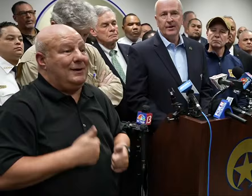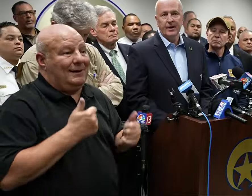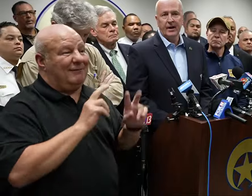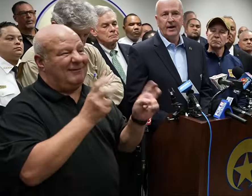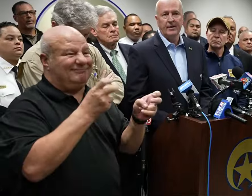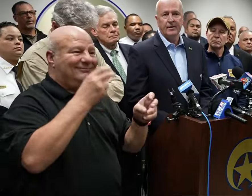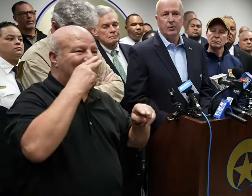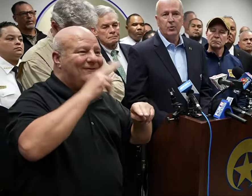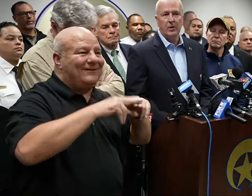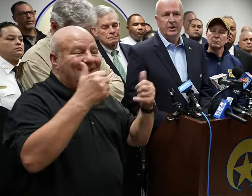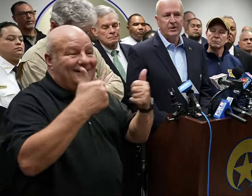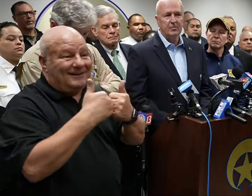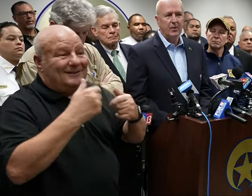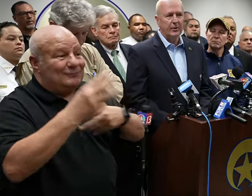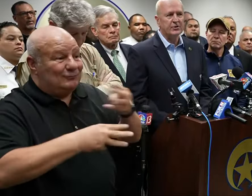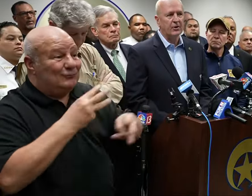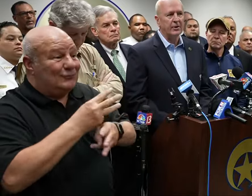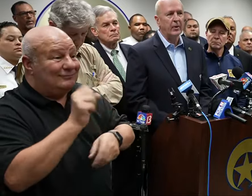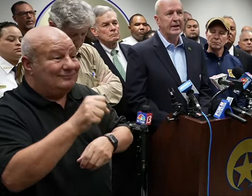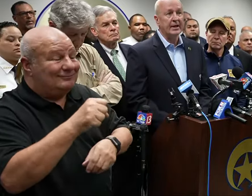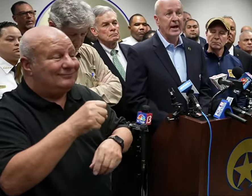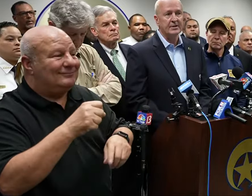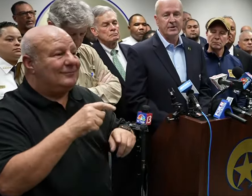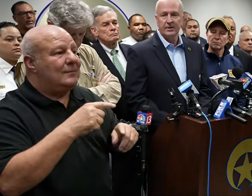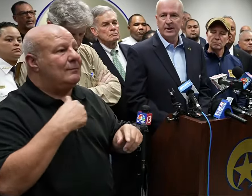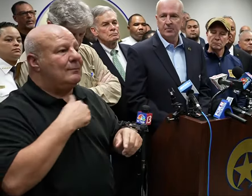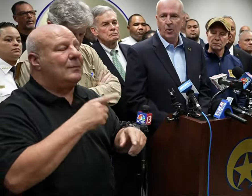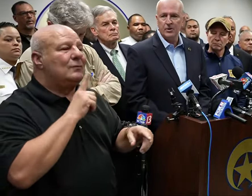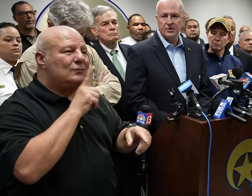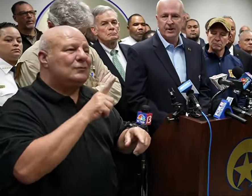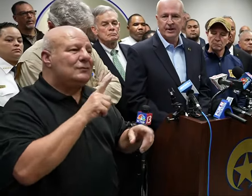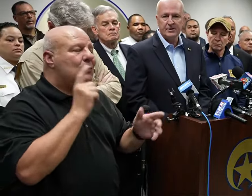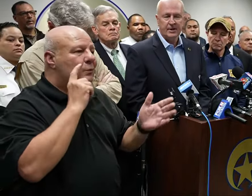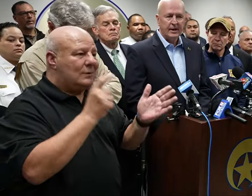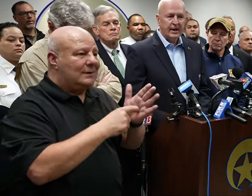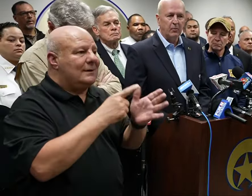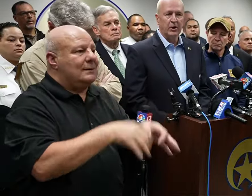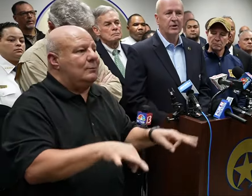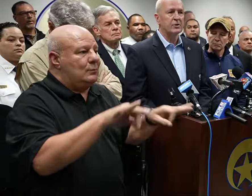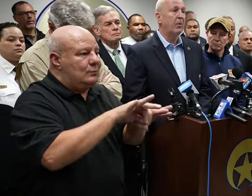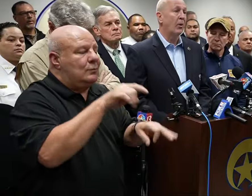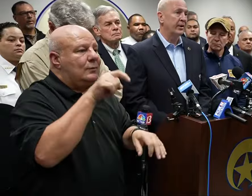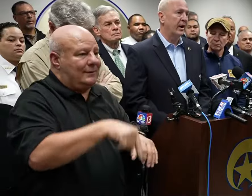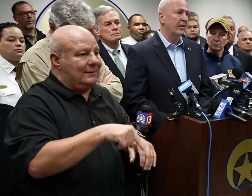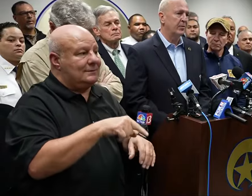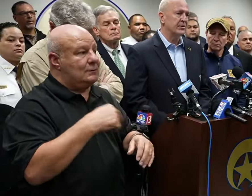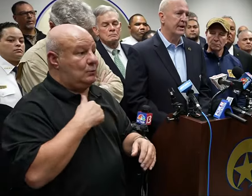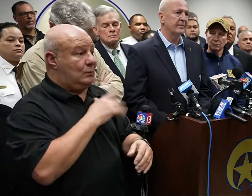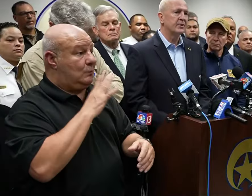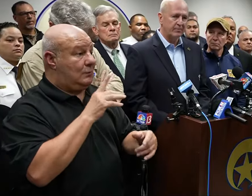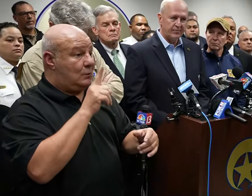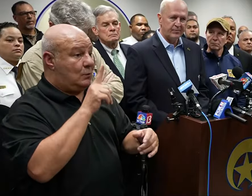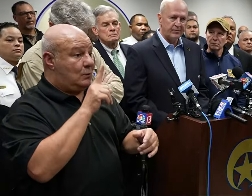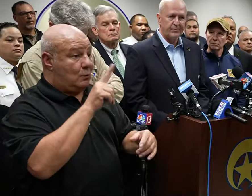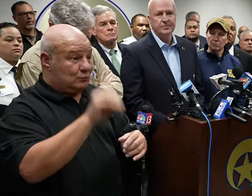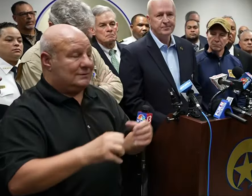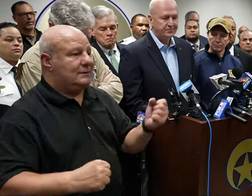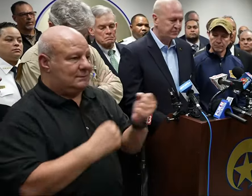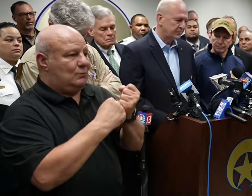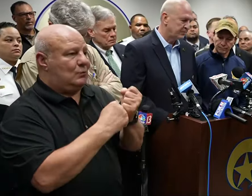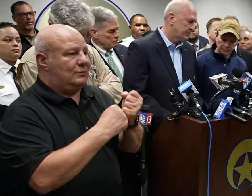world with what we do, but we certainly recognize the importance of this, and we're going to support it 100%. So